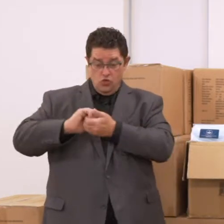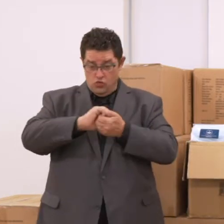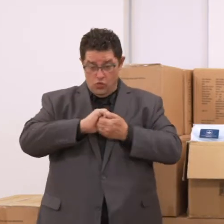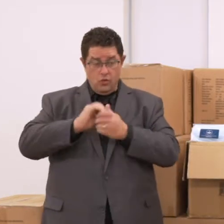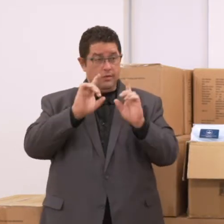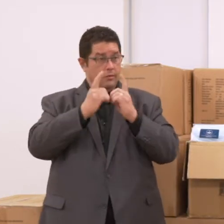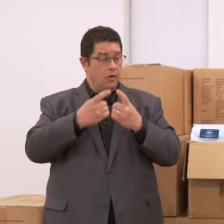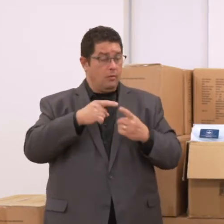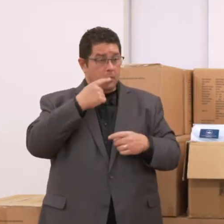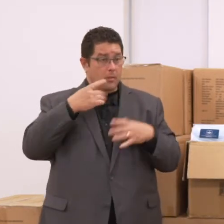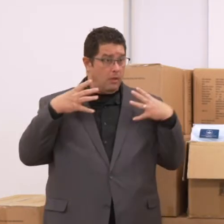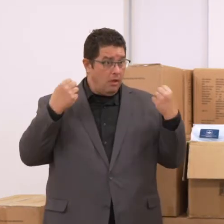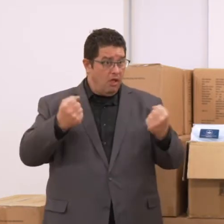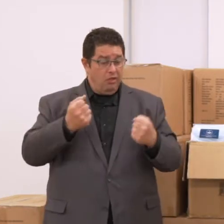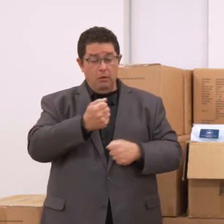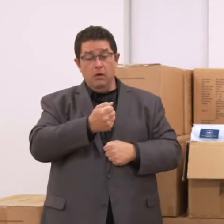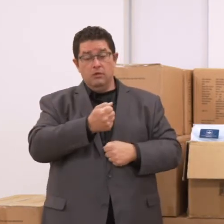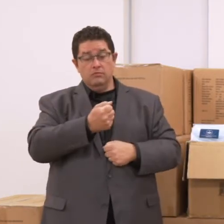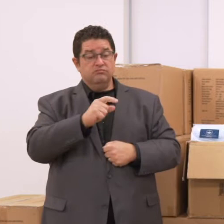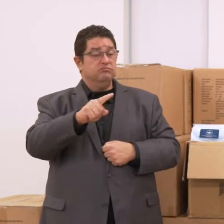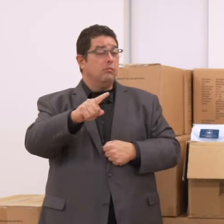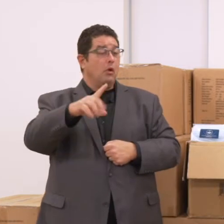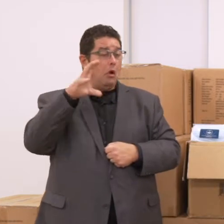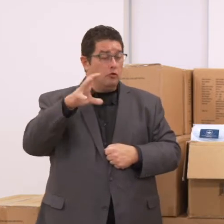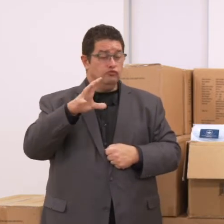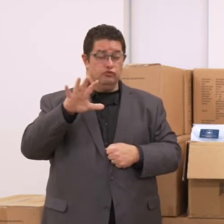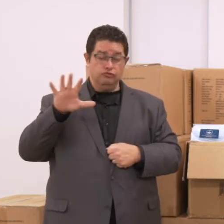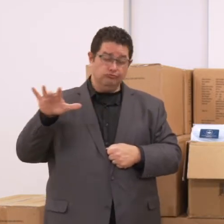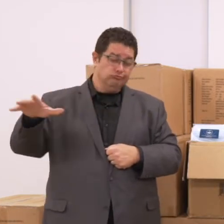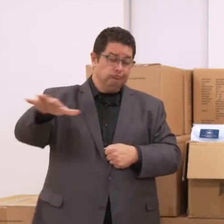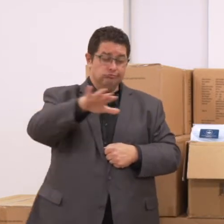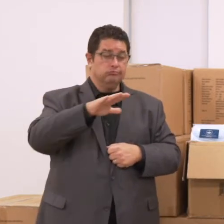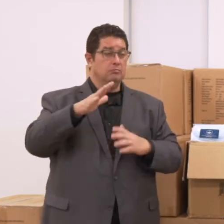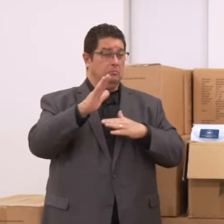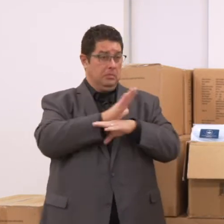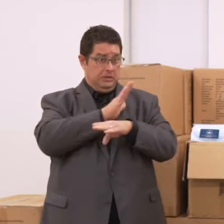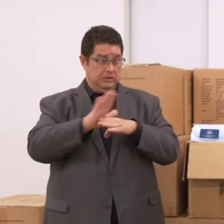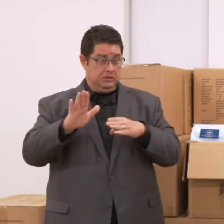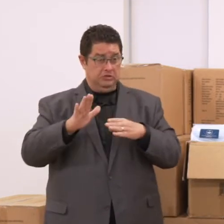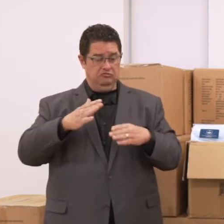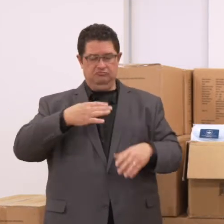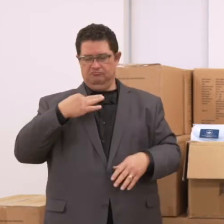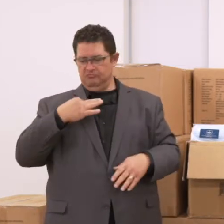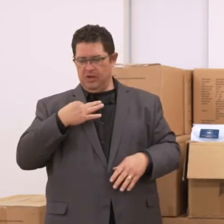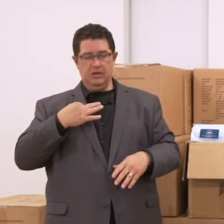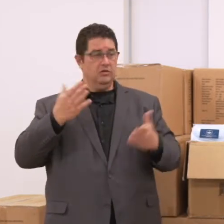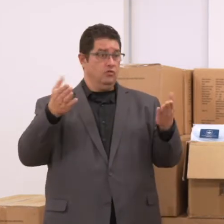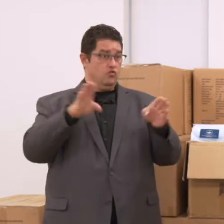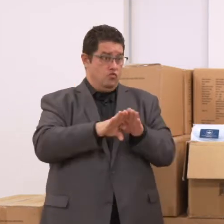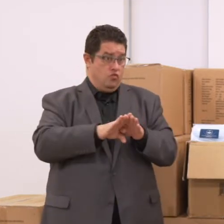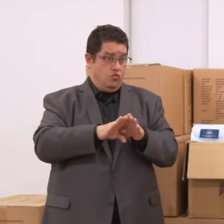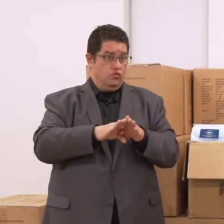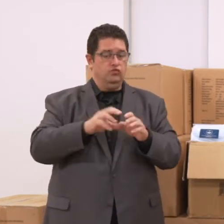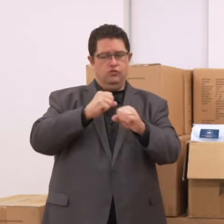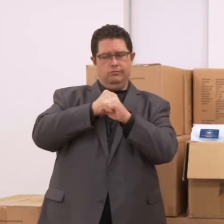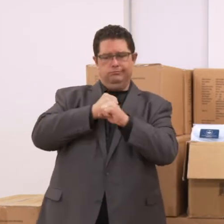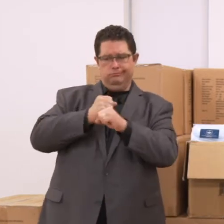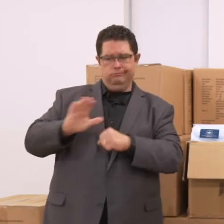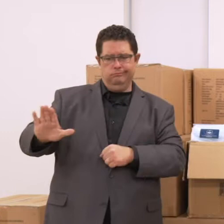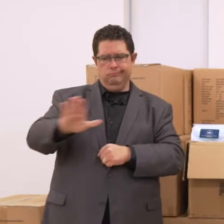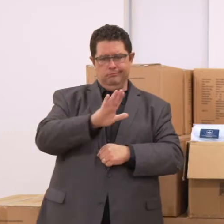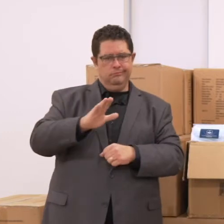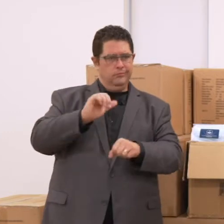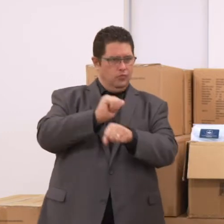of businesses have voluntarily temporarily closed to protect their employees and their patrons during a